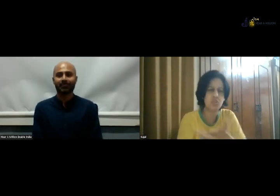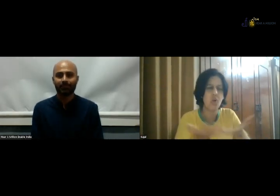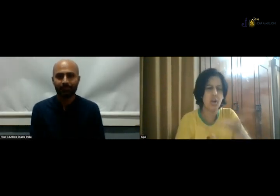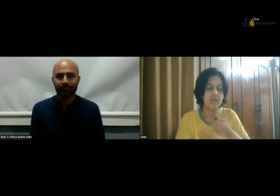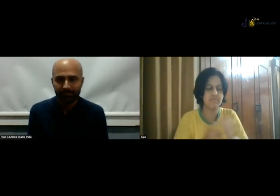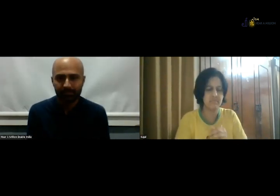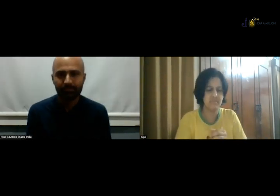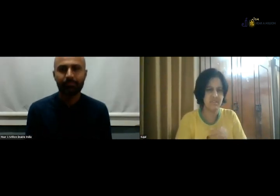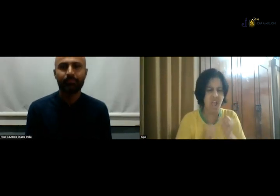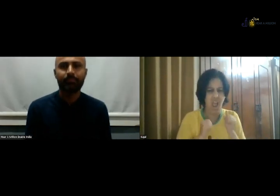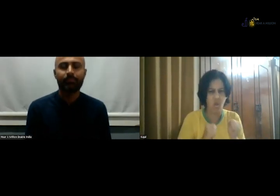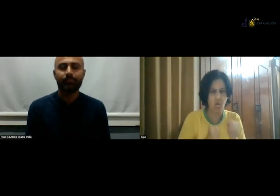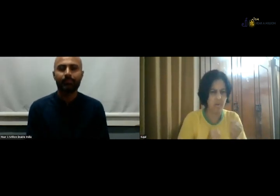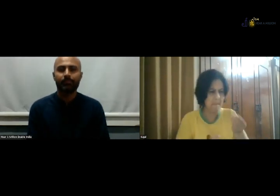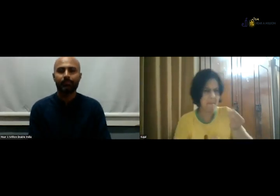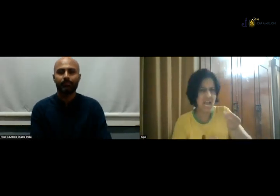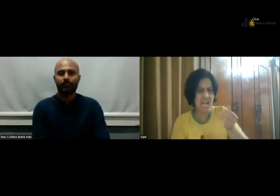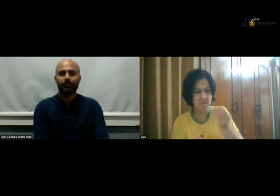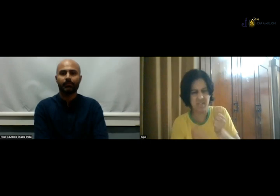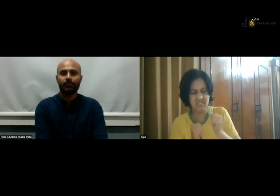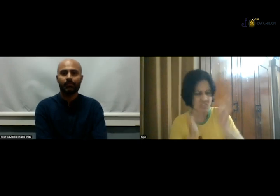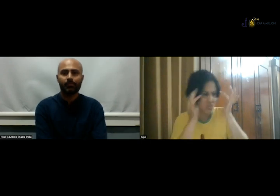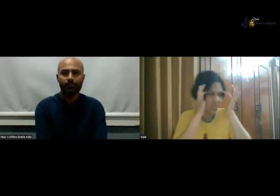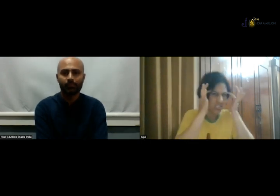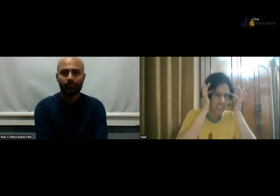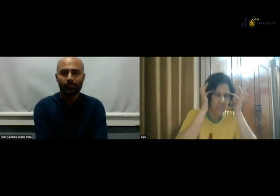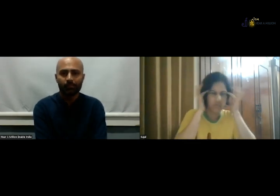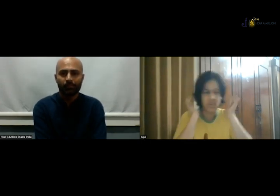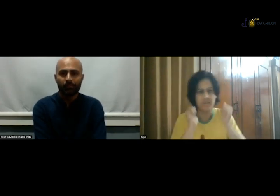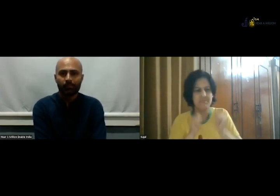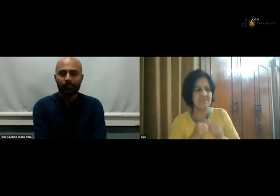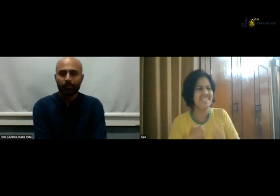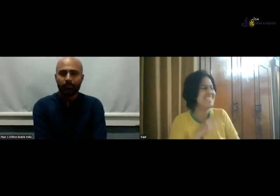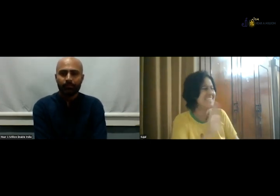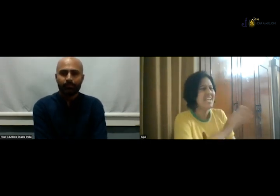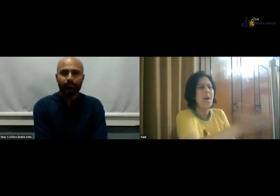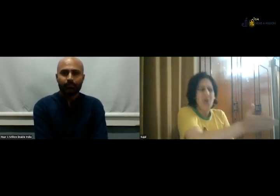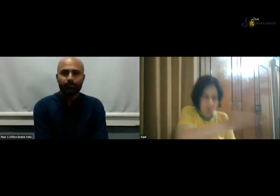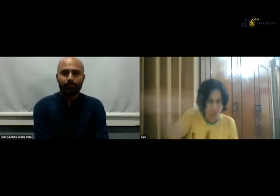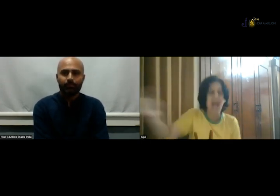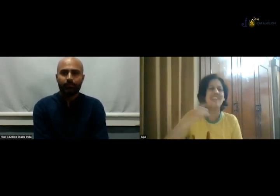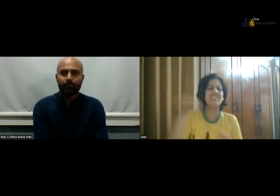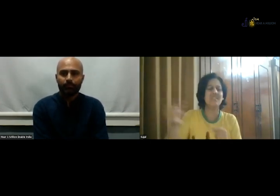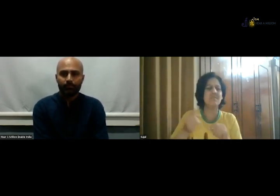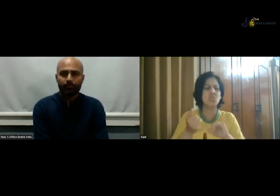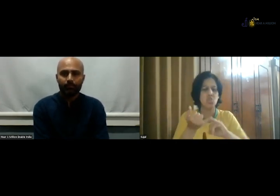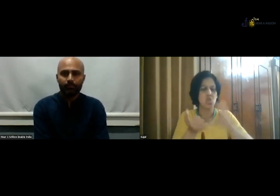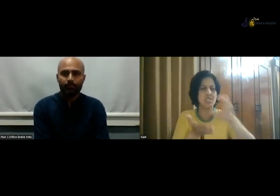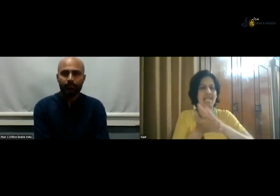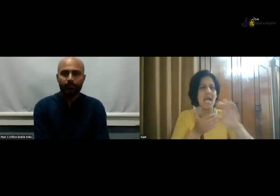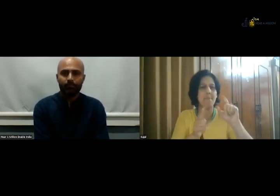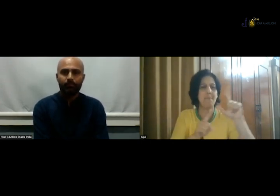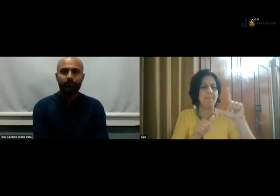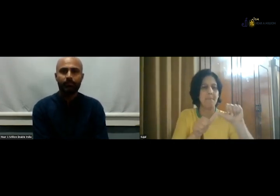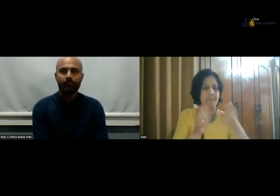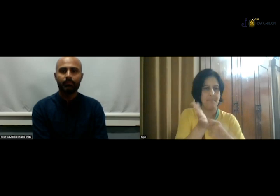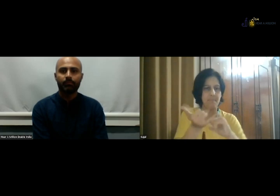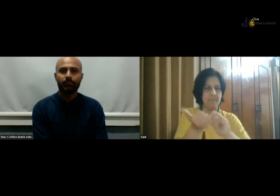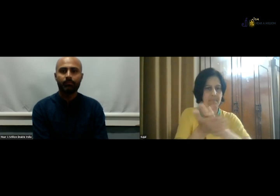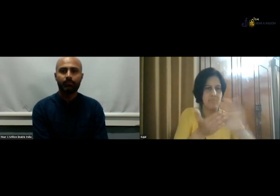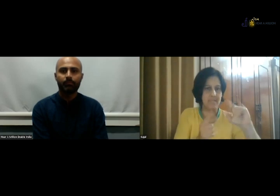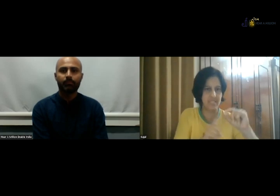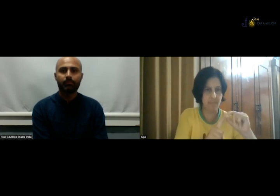ahead. And we were having a discussion, and this discussion, and she was thinking about money and all.